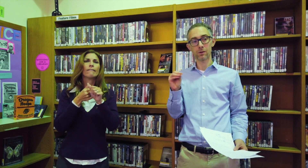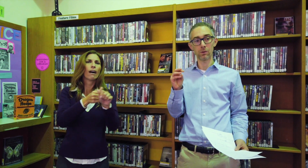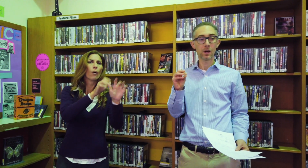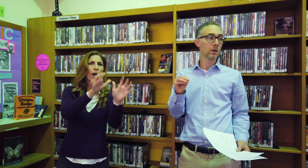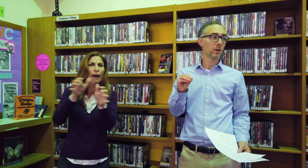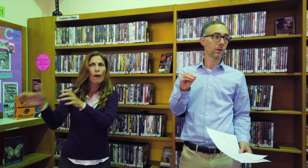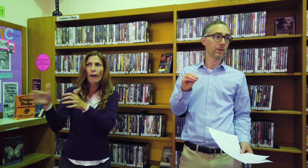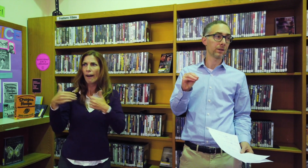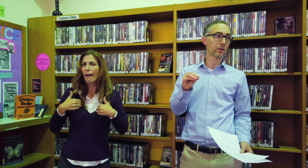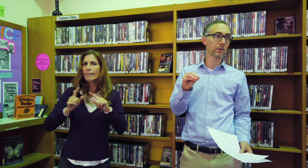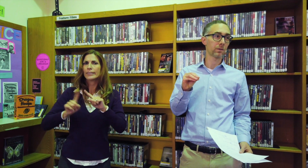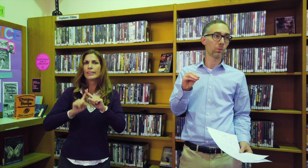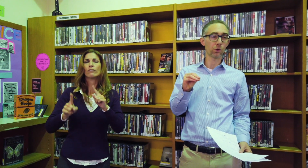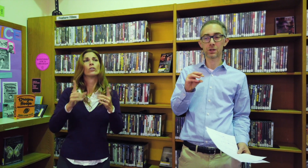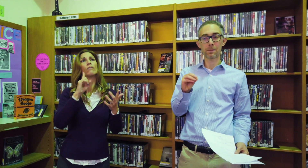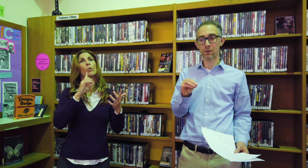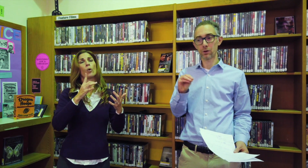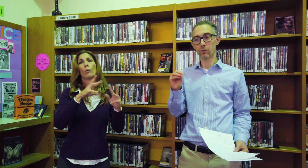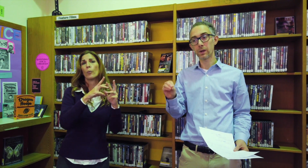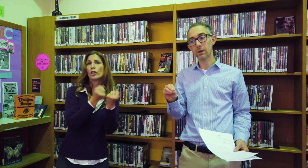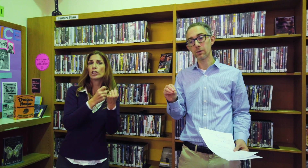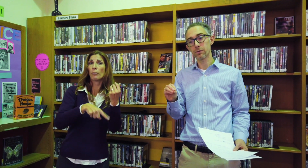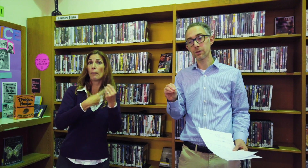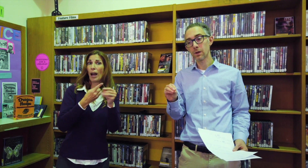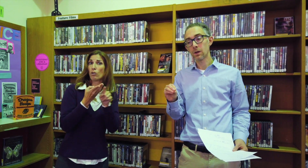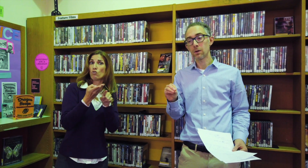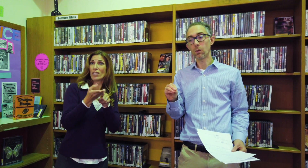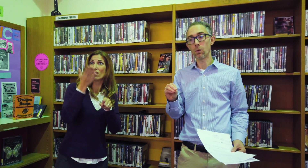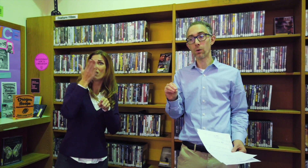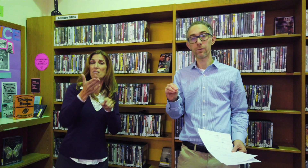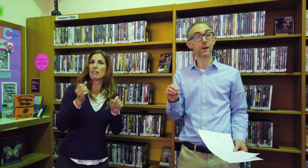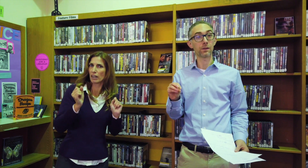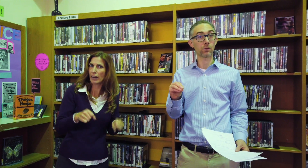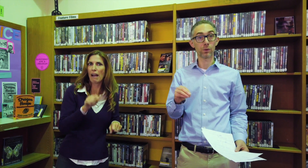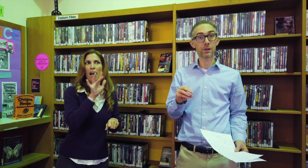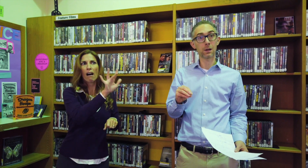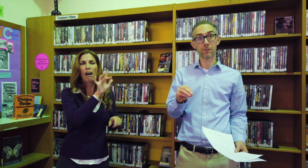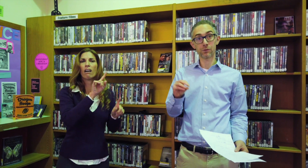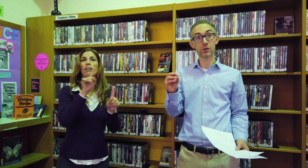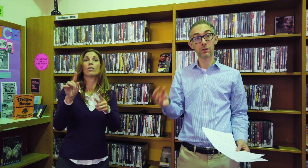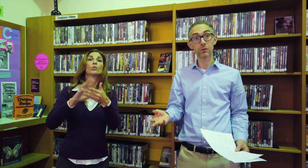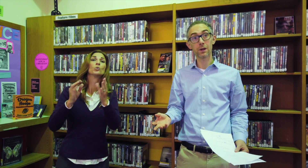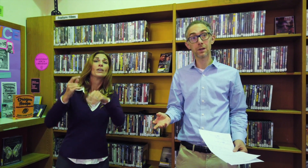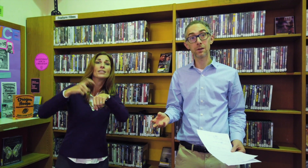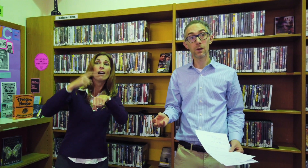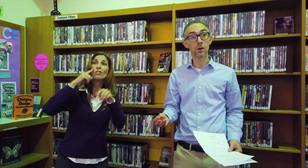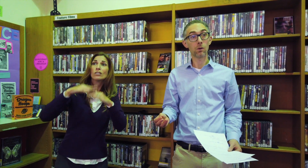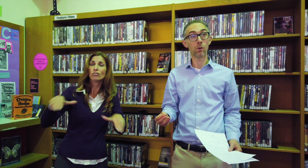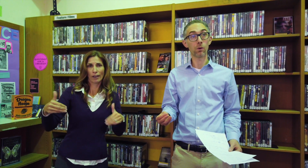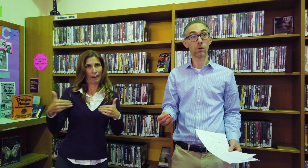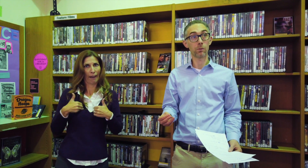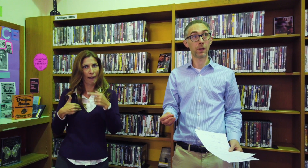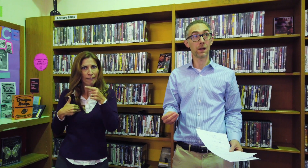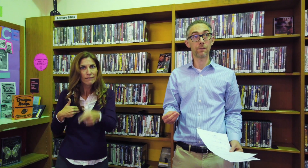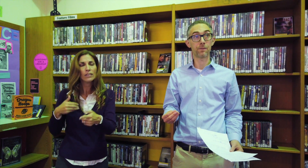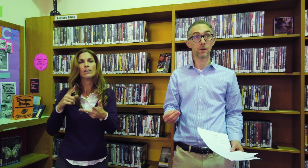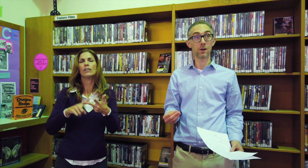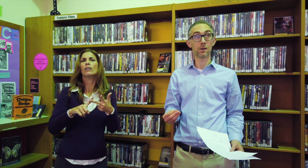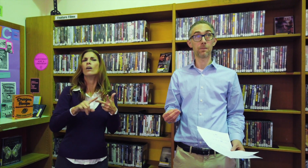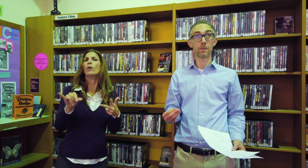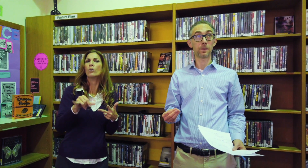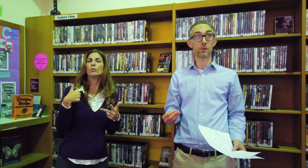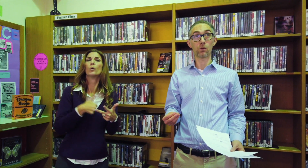category, so events, workshops on careers, or event story times for children, or we